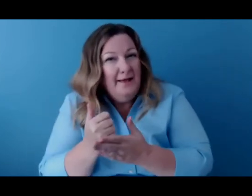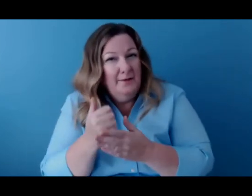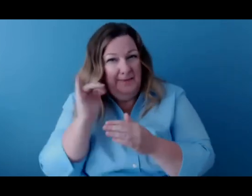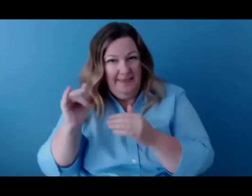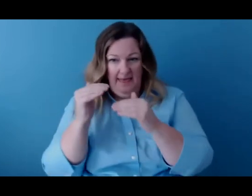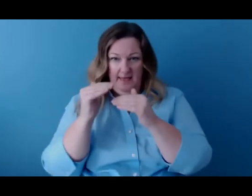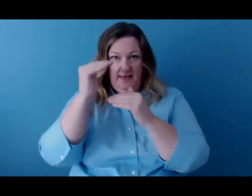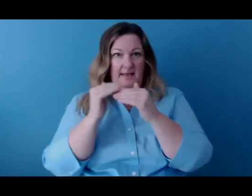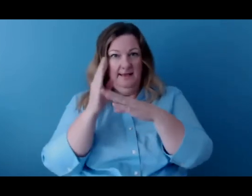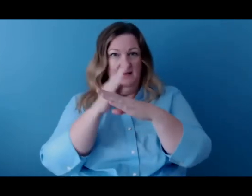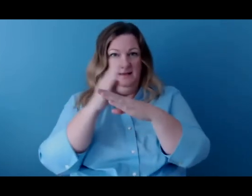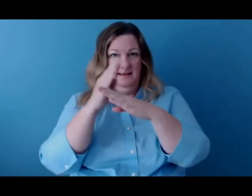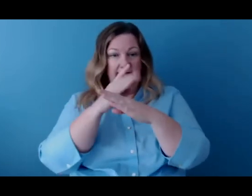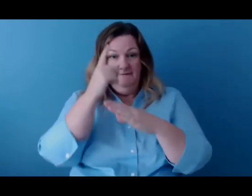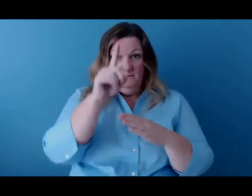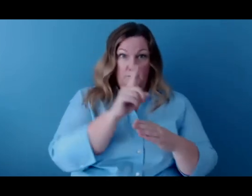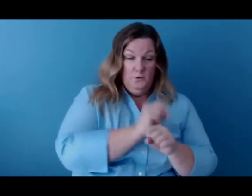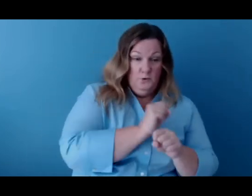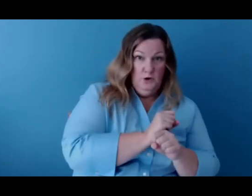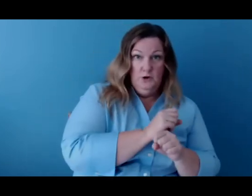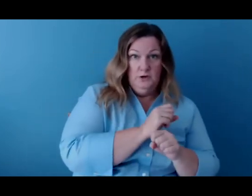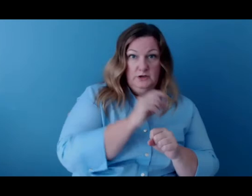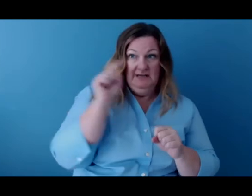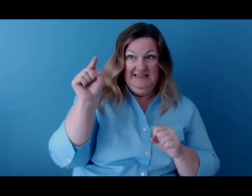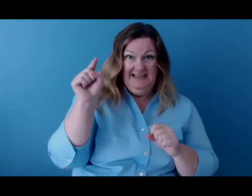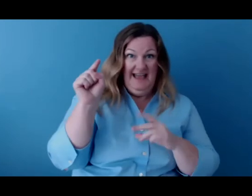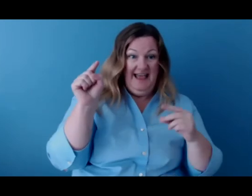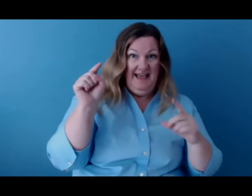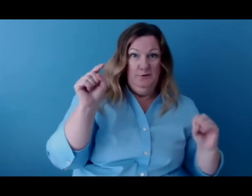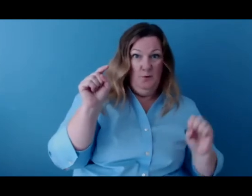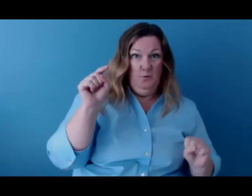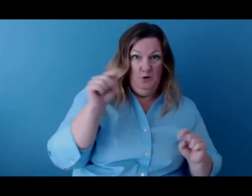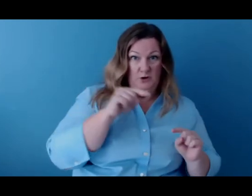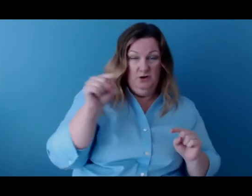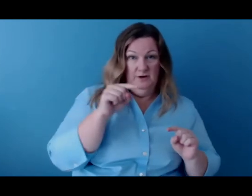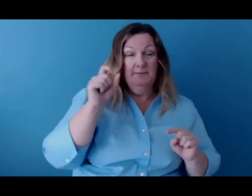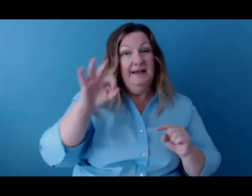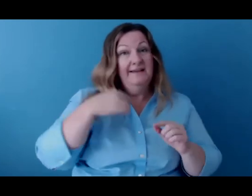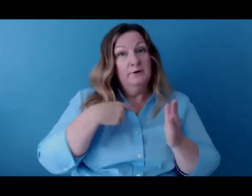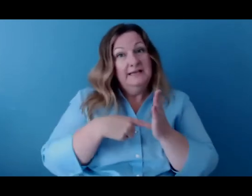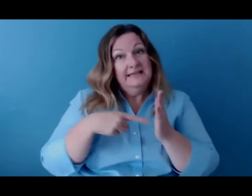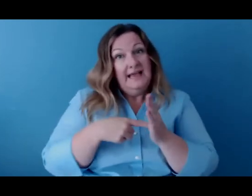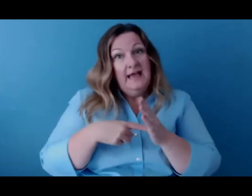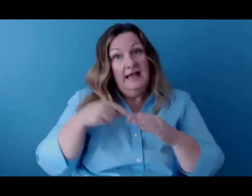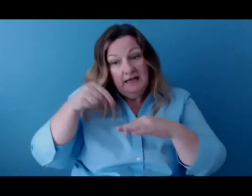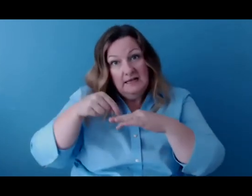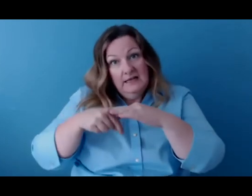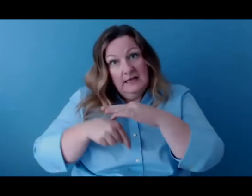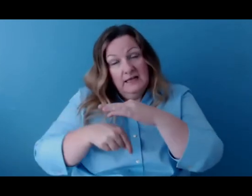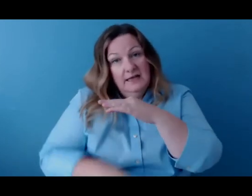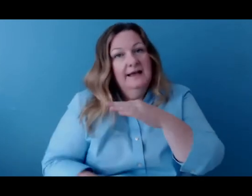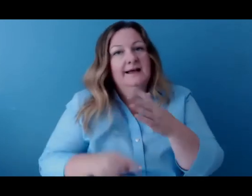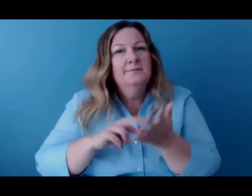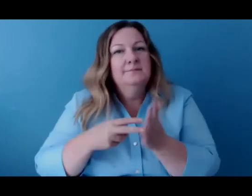And if we continue to get more and more in debt, so there's no way that it's going to work for the rest of history. What I want to